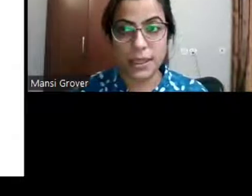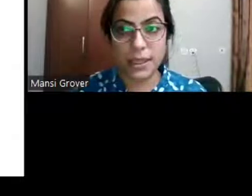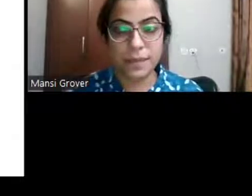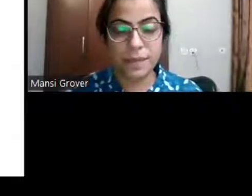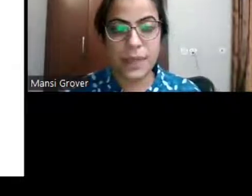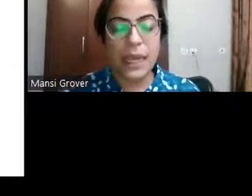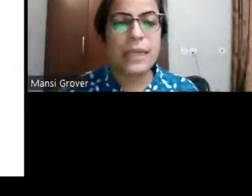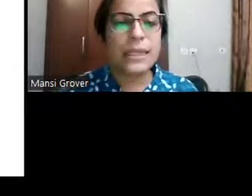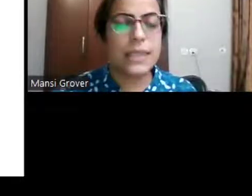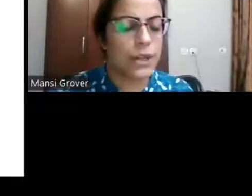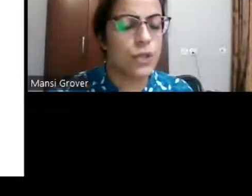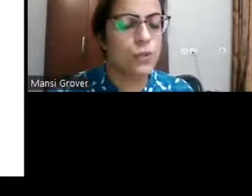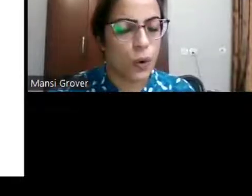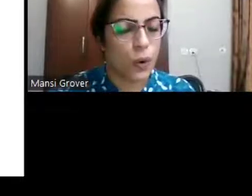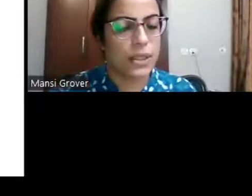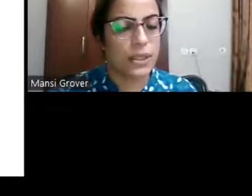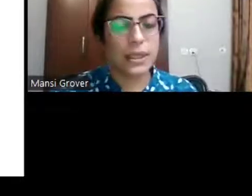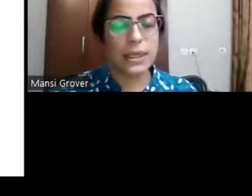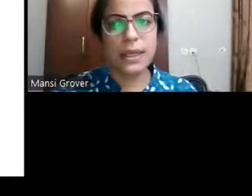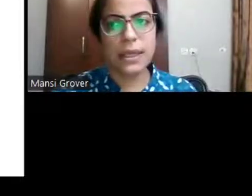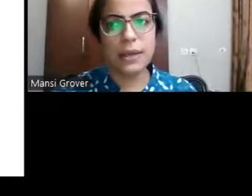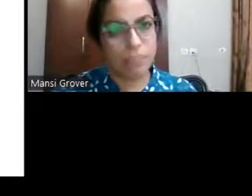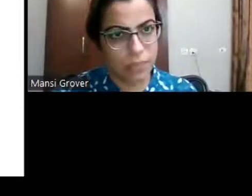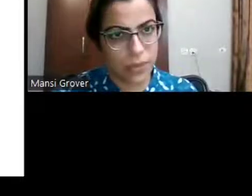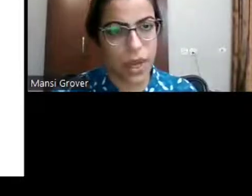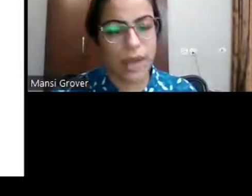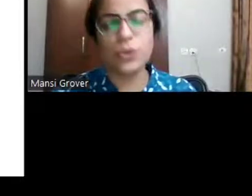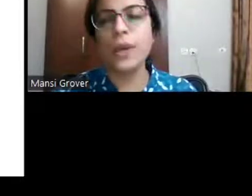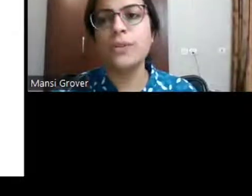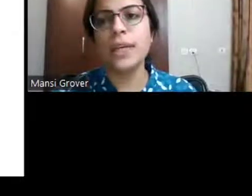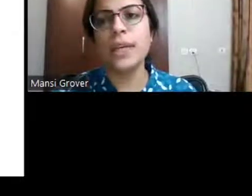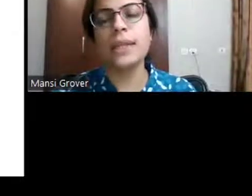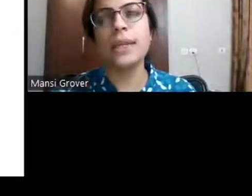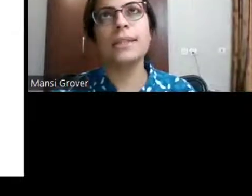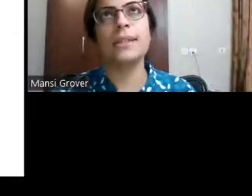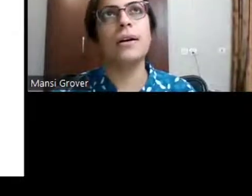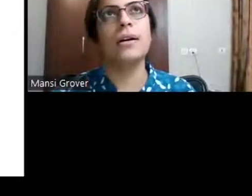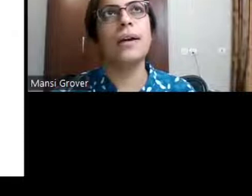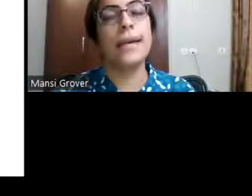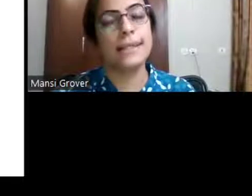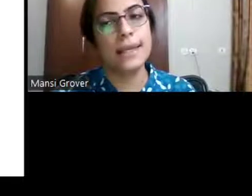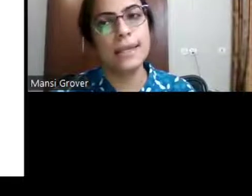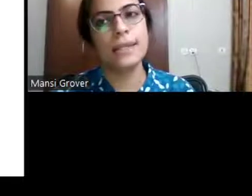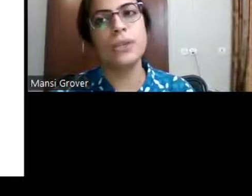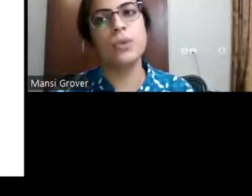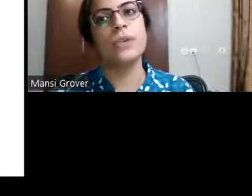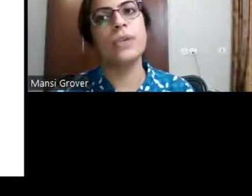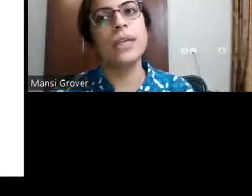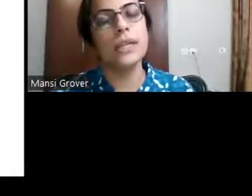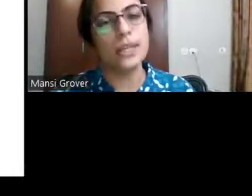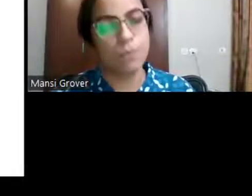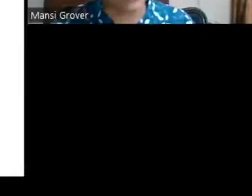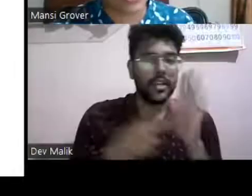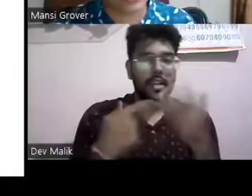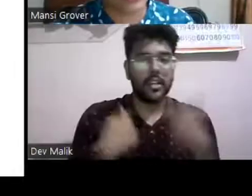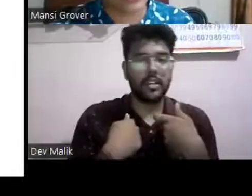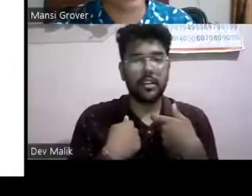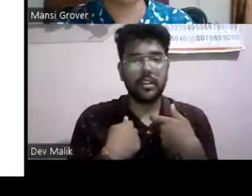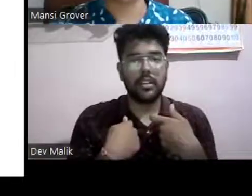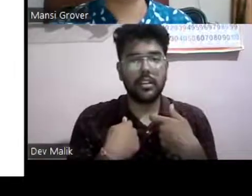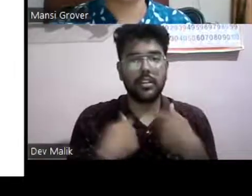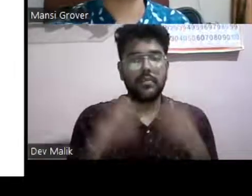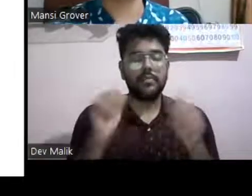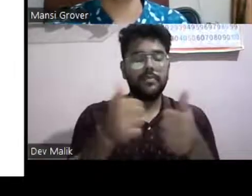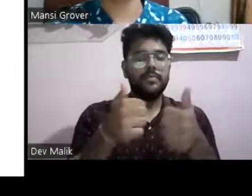disability. David Bolt, and you can read his essays, you can read his book